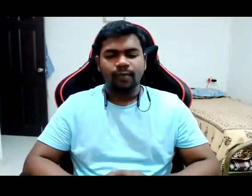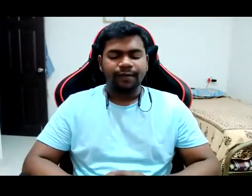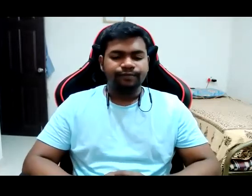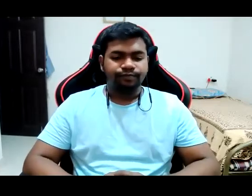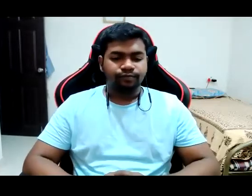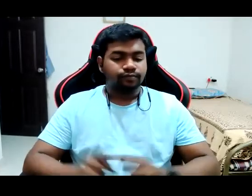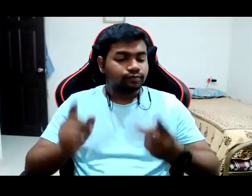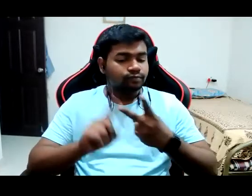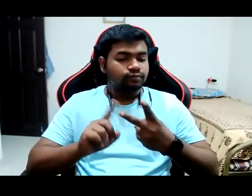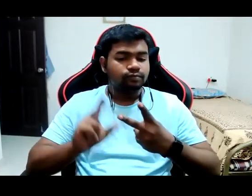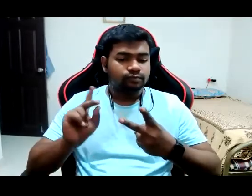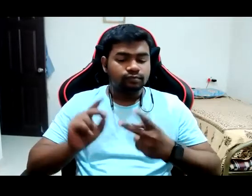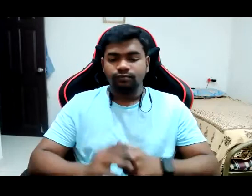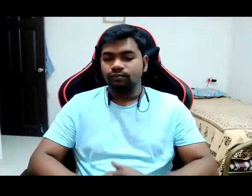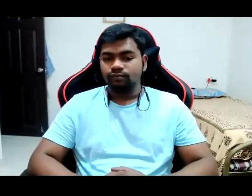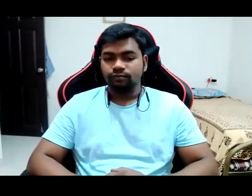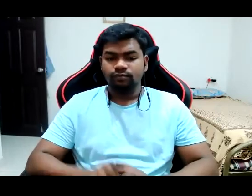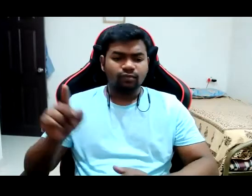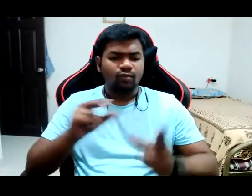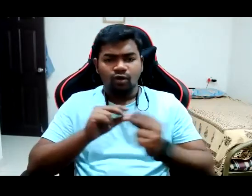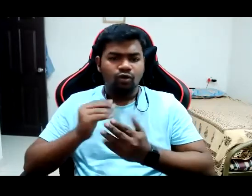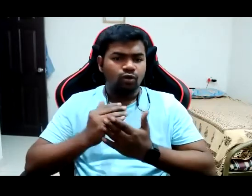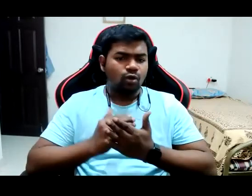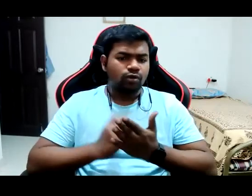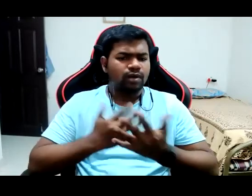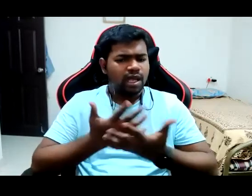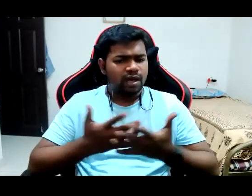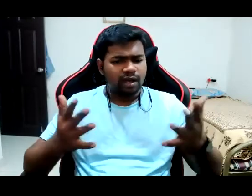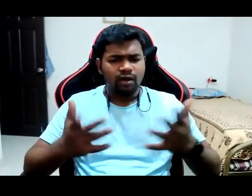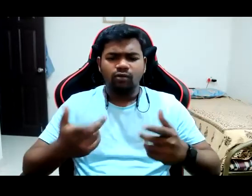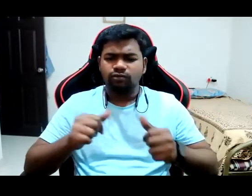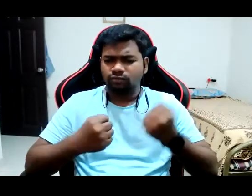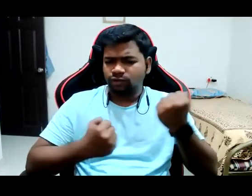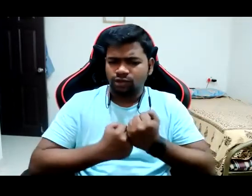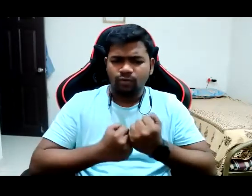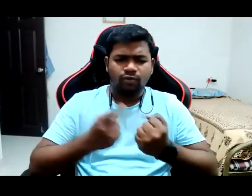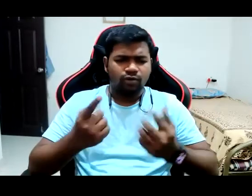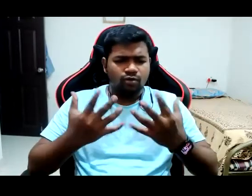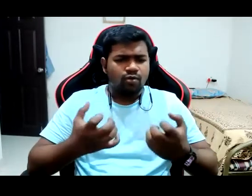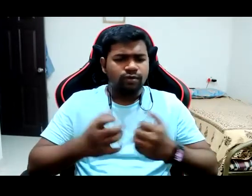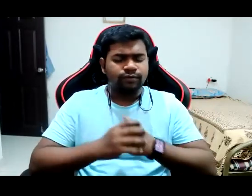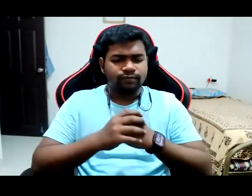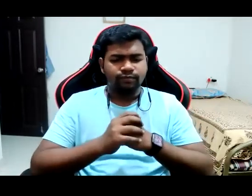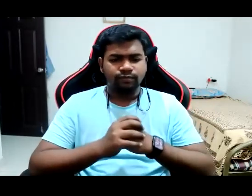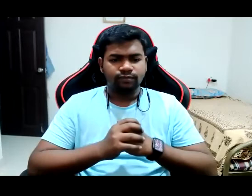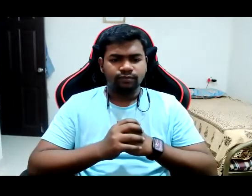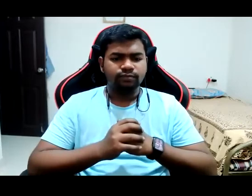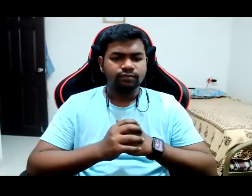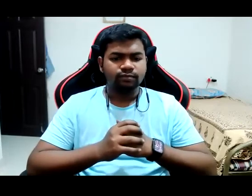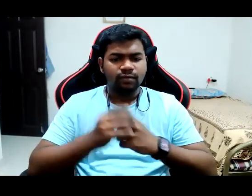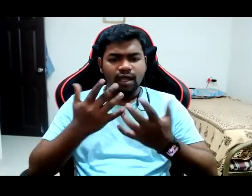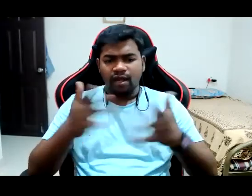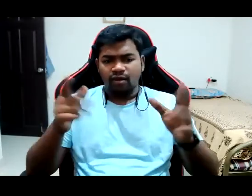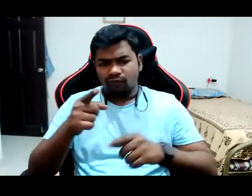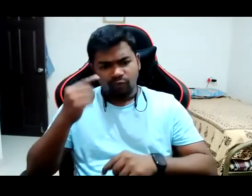second thing is, when you talked about that any kind of support, if we need, we can kind of let any of you know. So